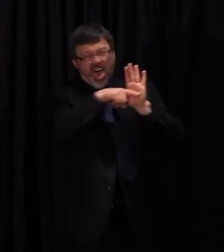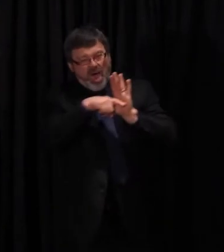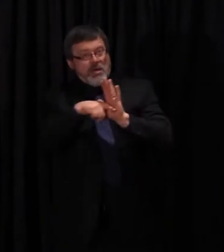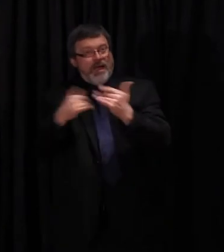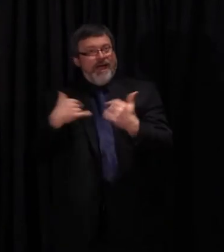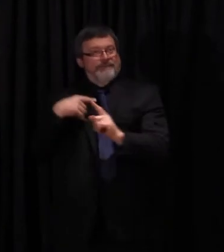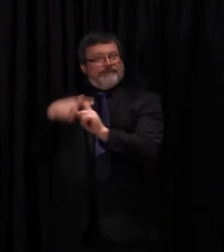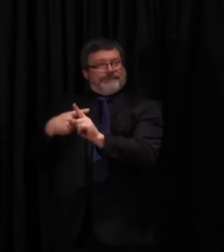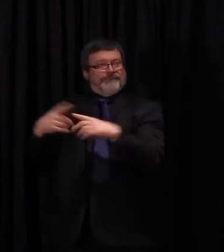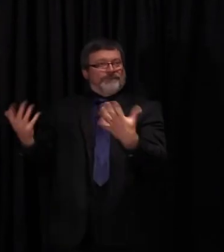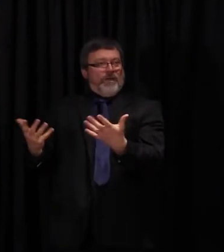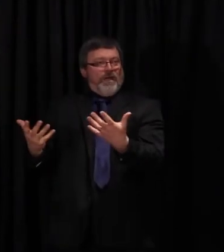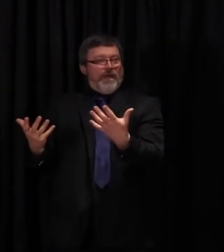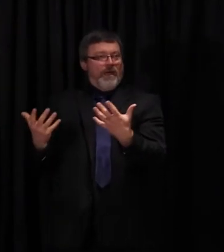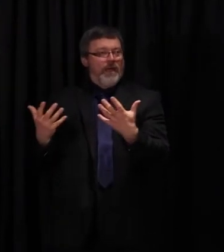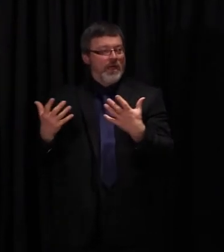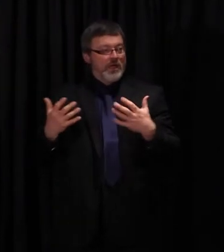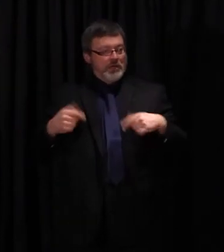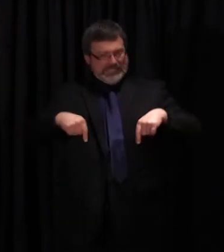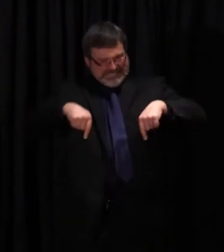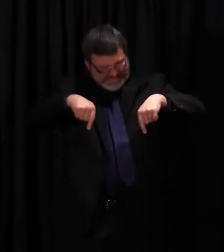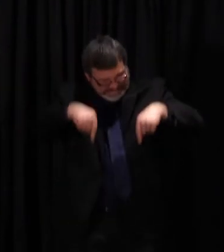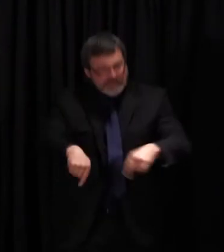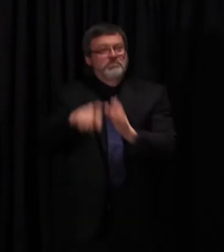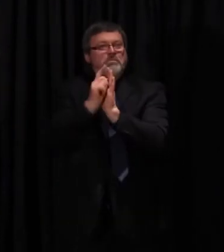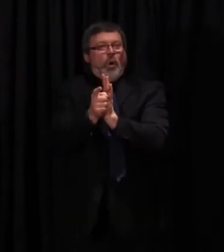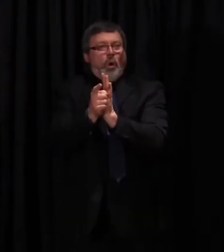This is the moment we've been waiting for.